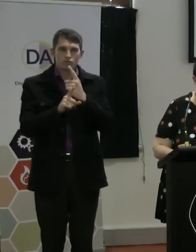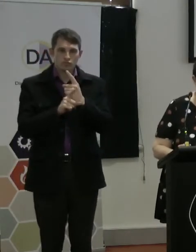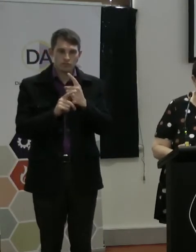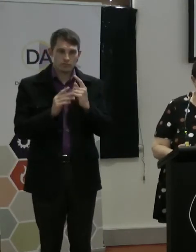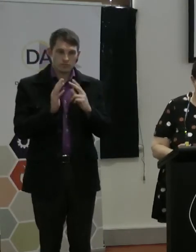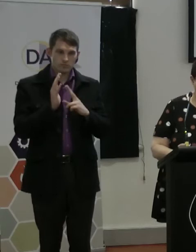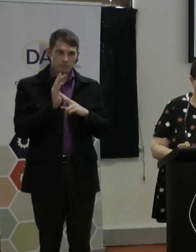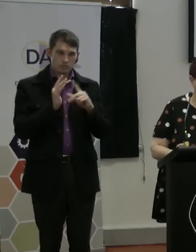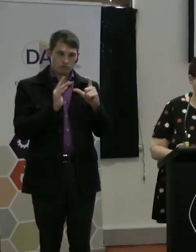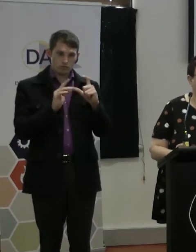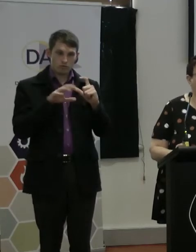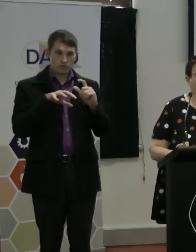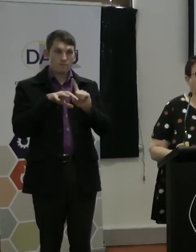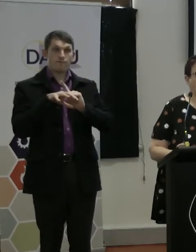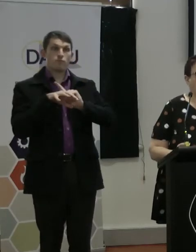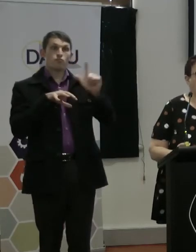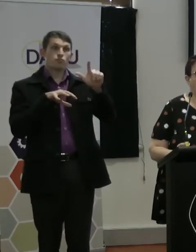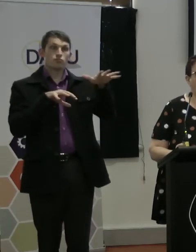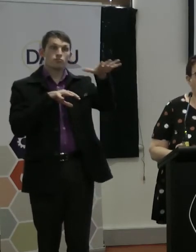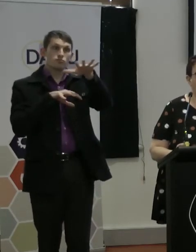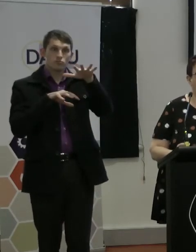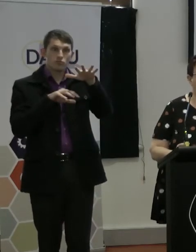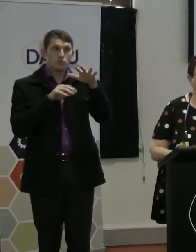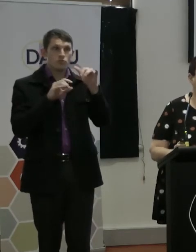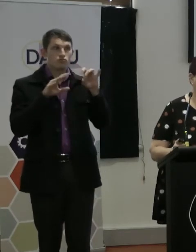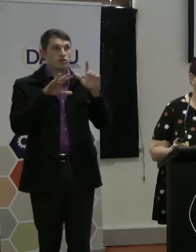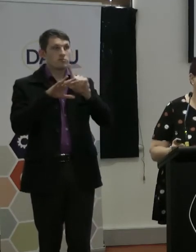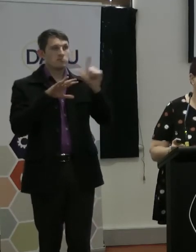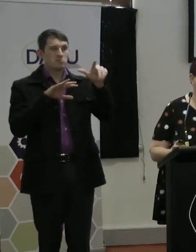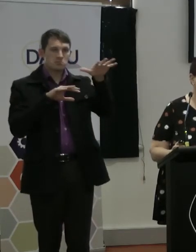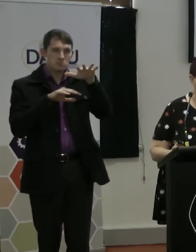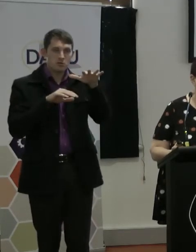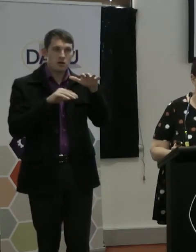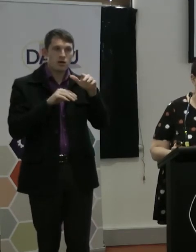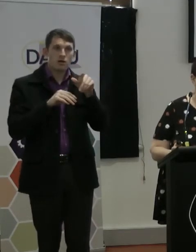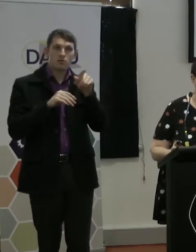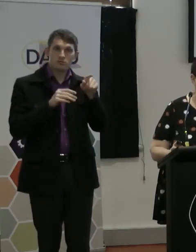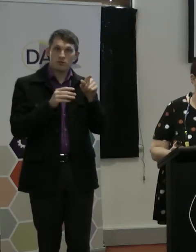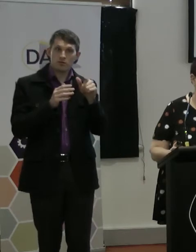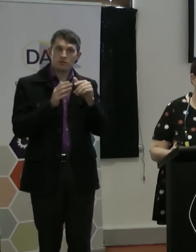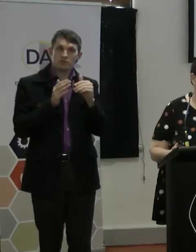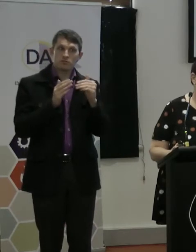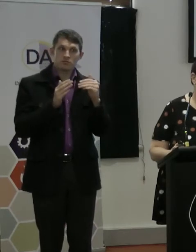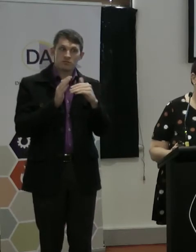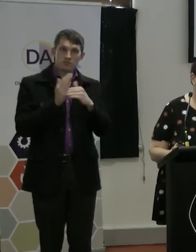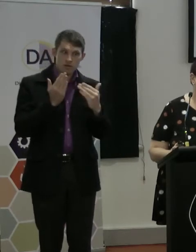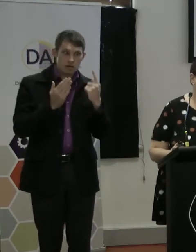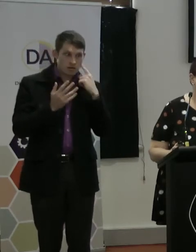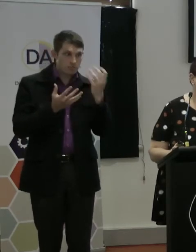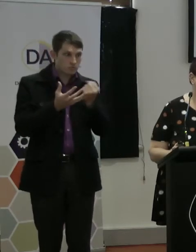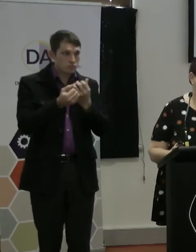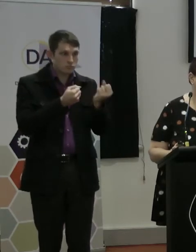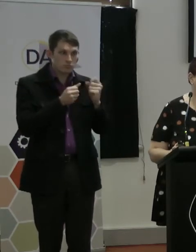have just been responded to for their need to have better access to